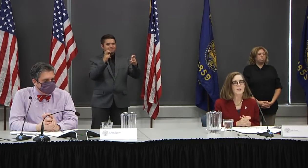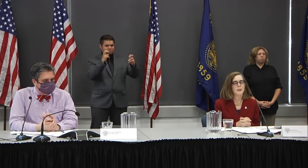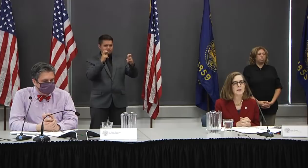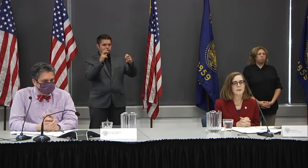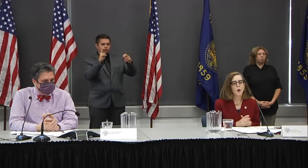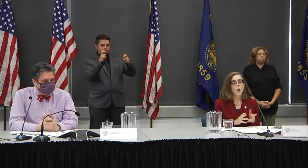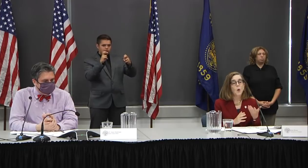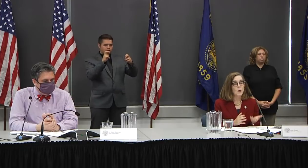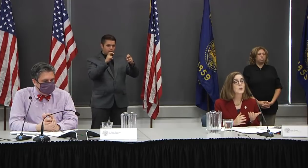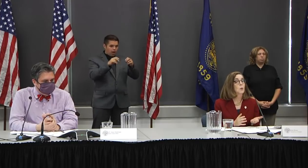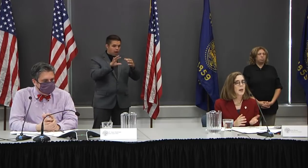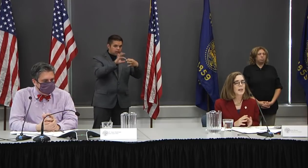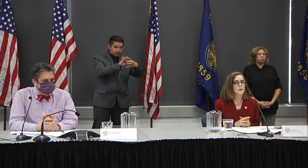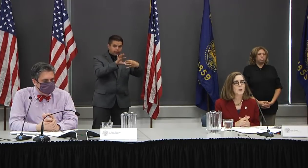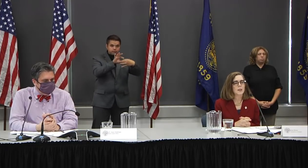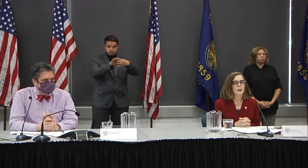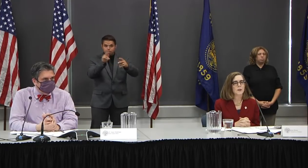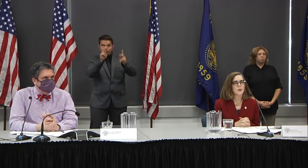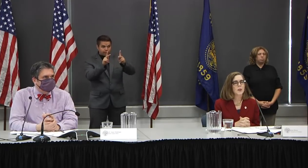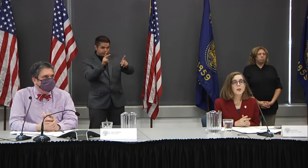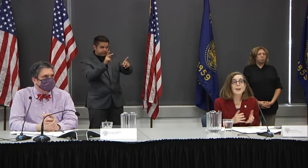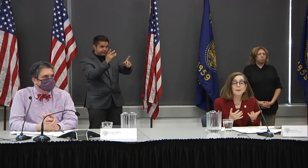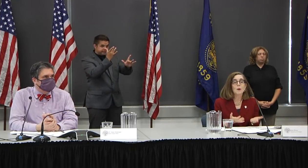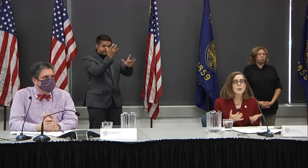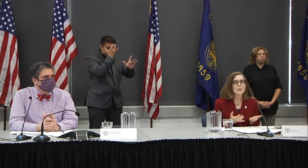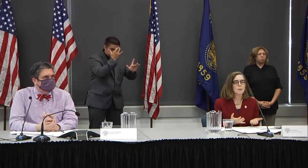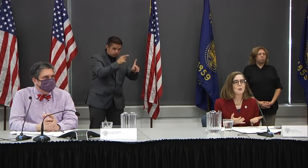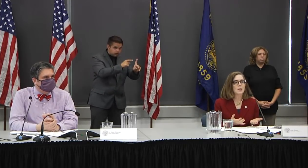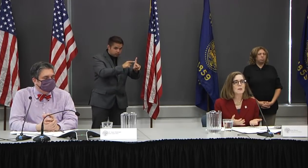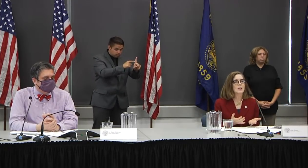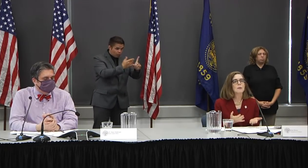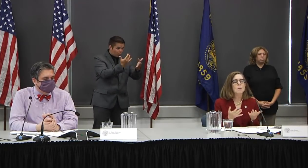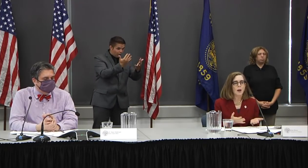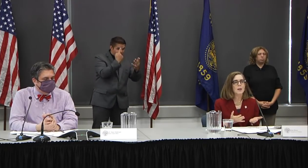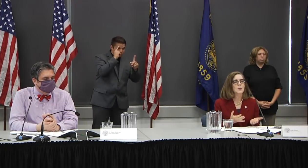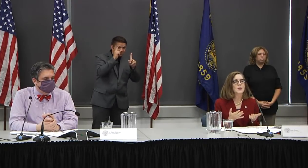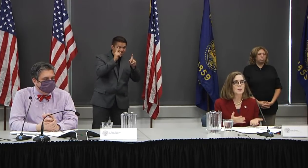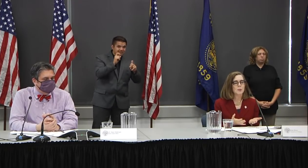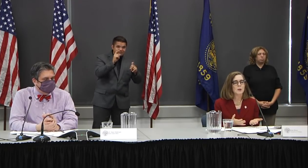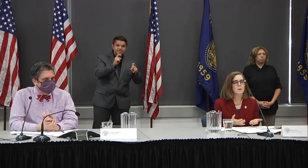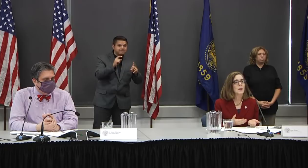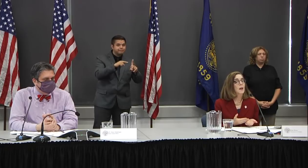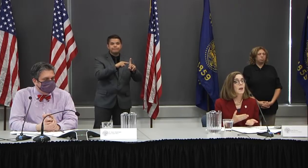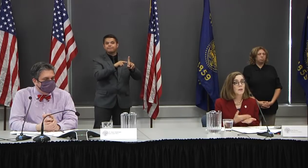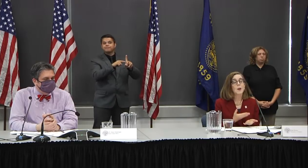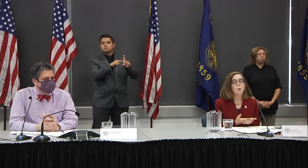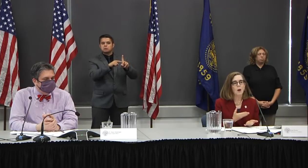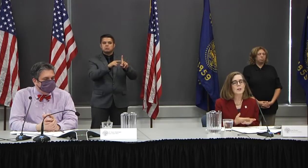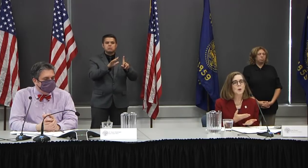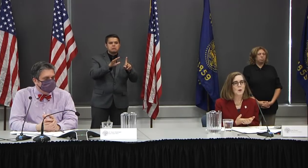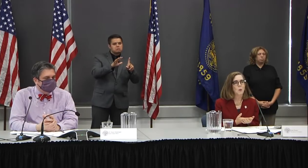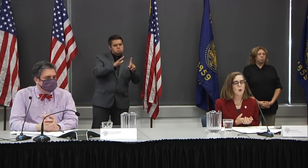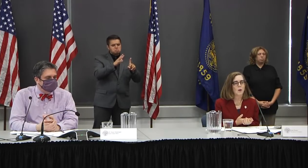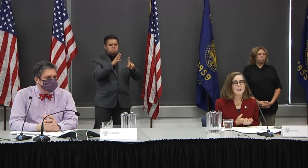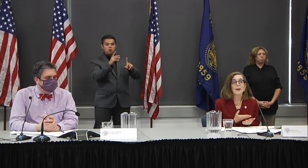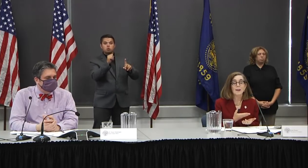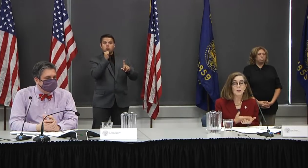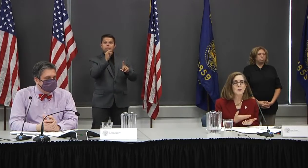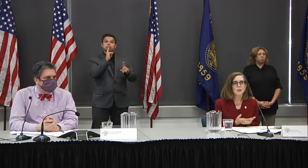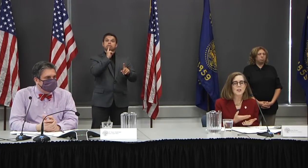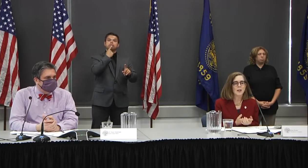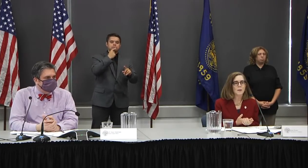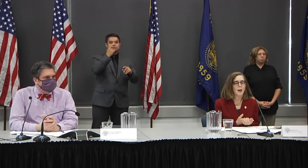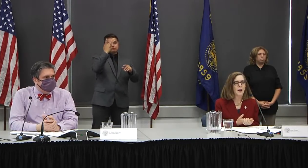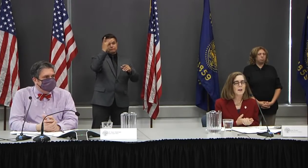tests positive or is waiting for a test and they're experiencing mild symptoms and they want to go to work, and